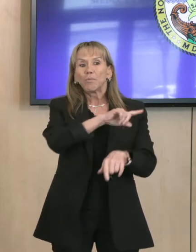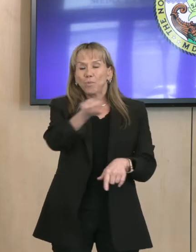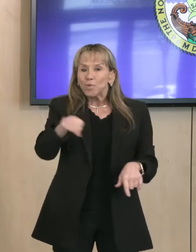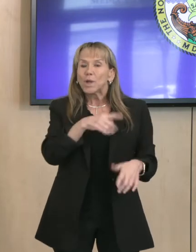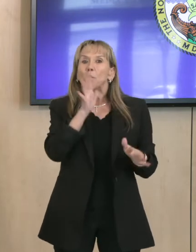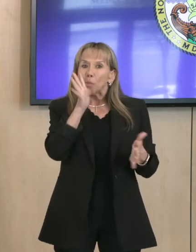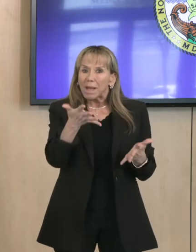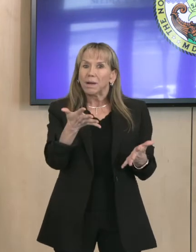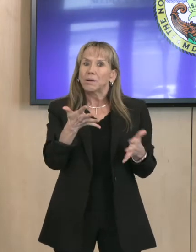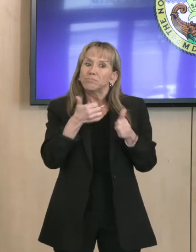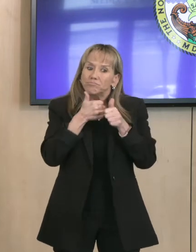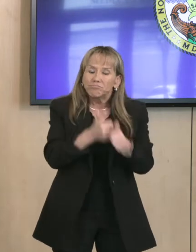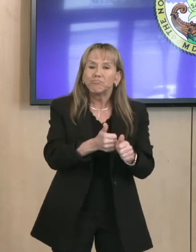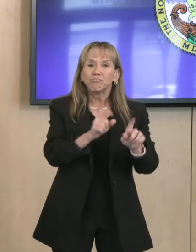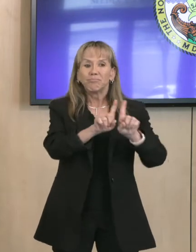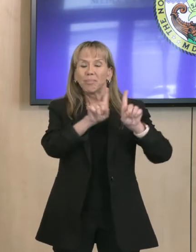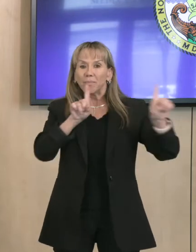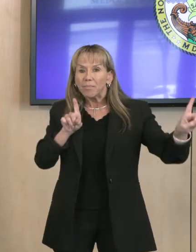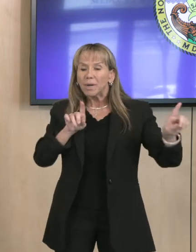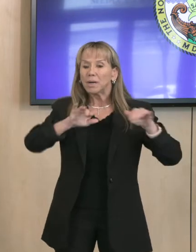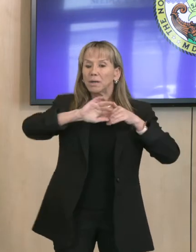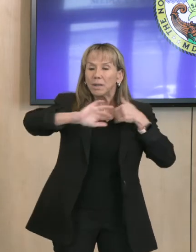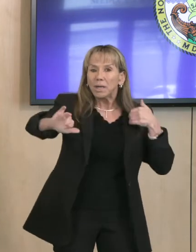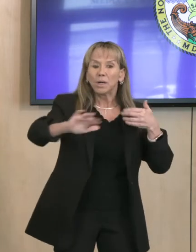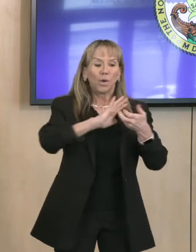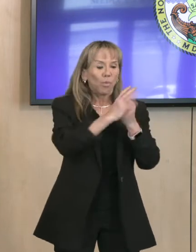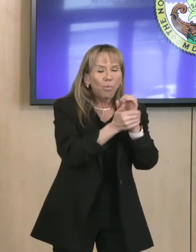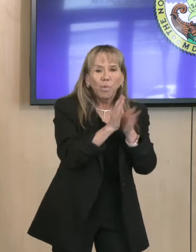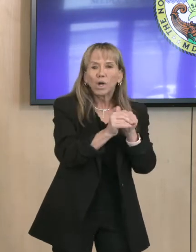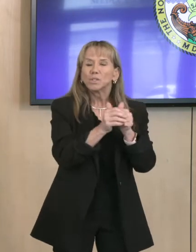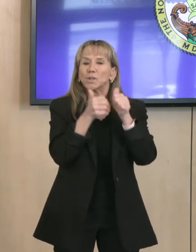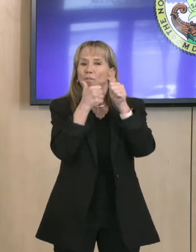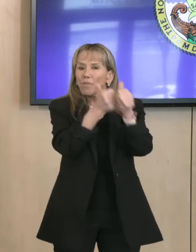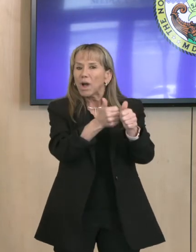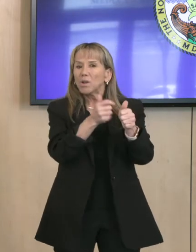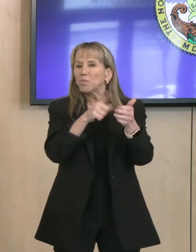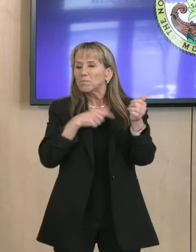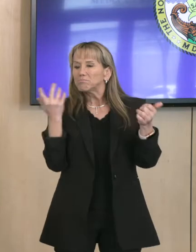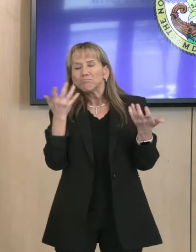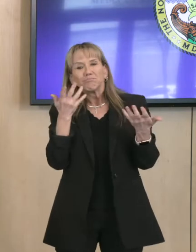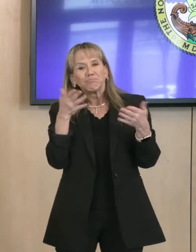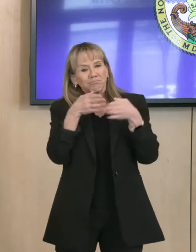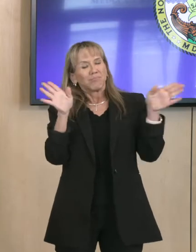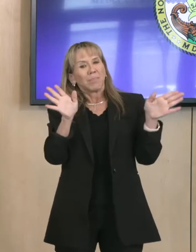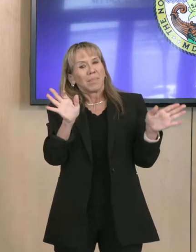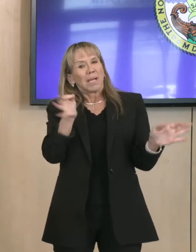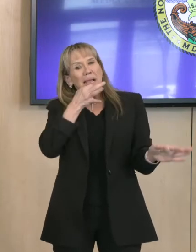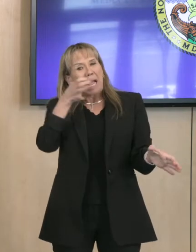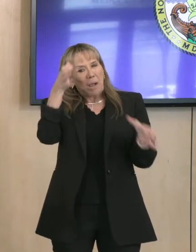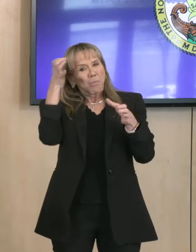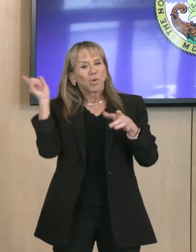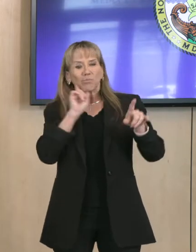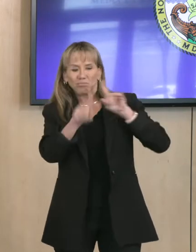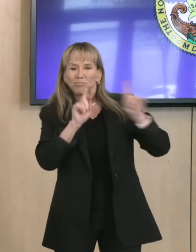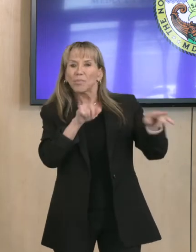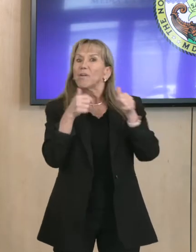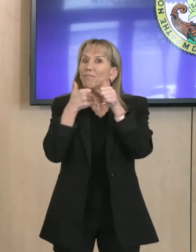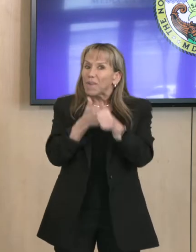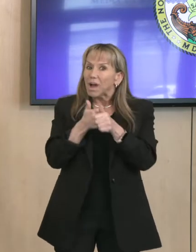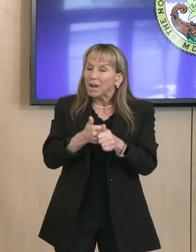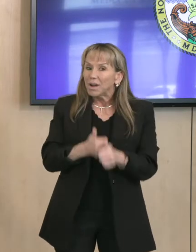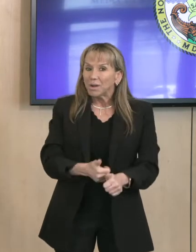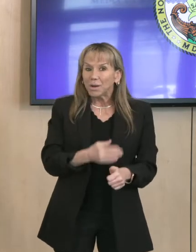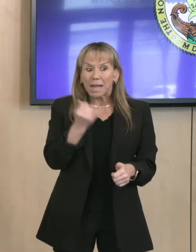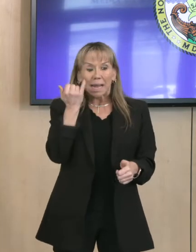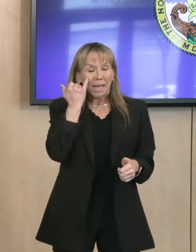physical distancing, to hand washing, to following the guidance of our public health experts. We also know that as a county and as healthcare systems,